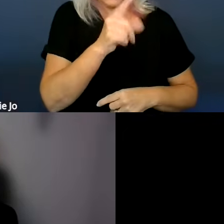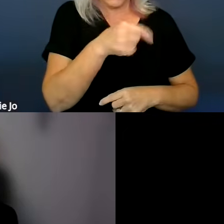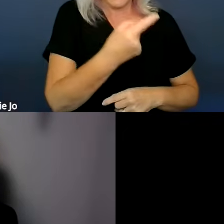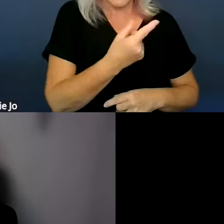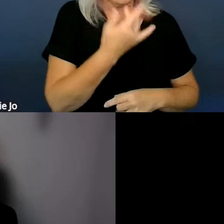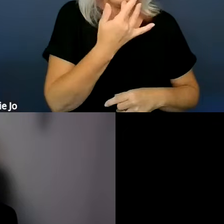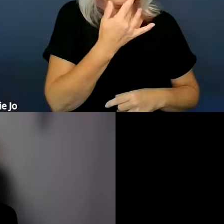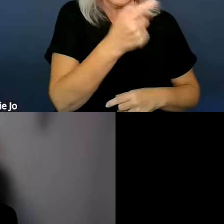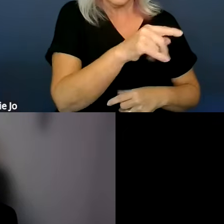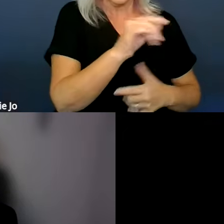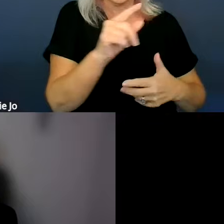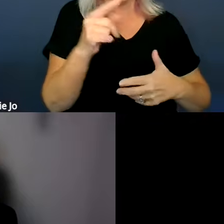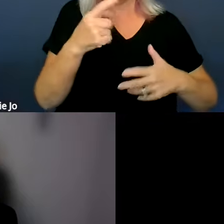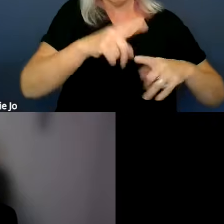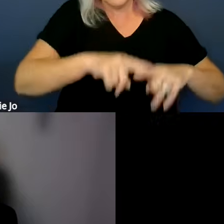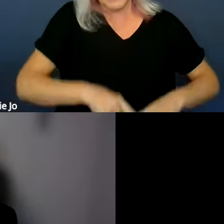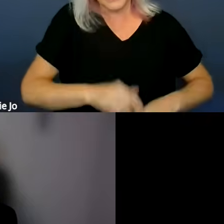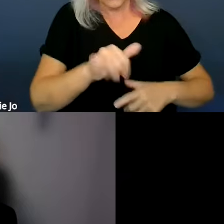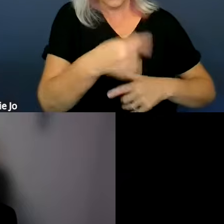points.